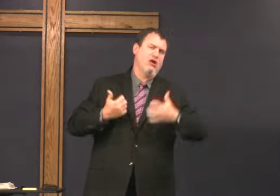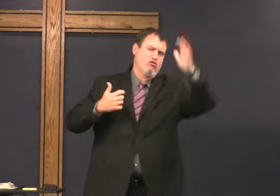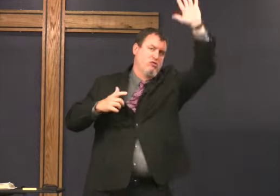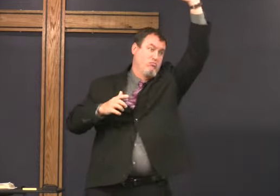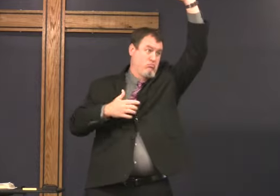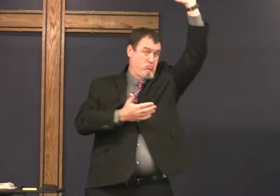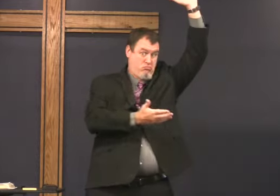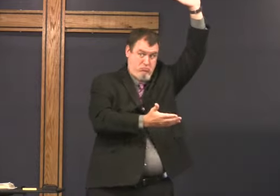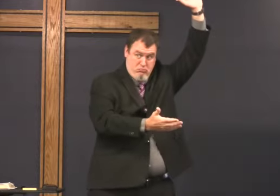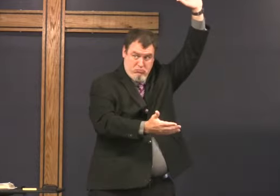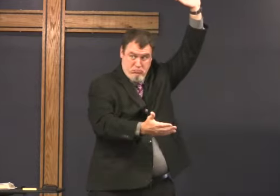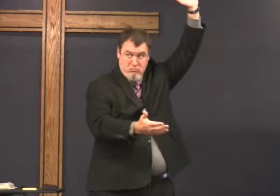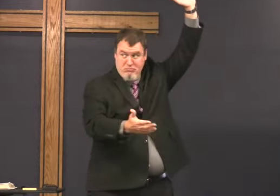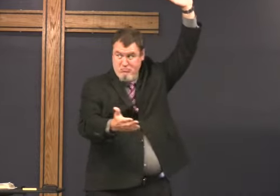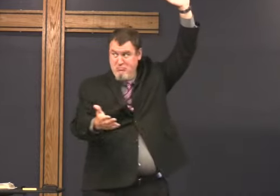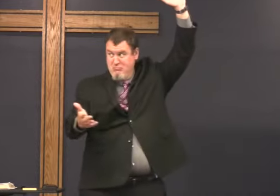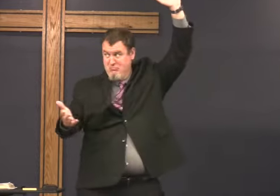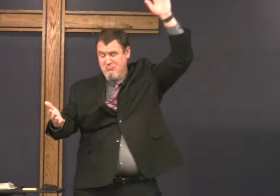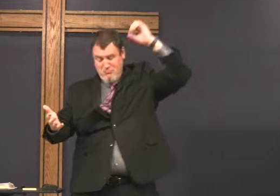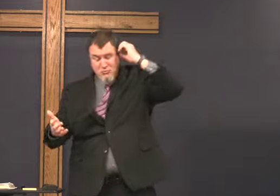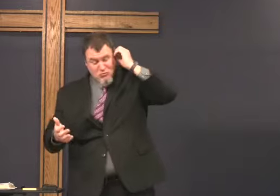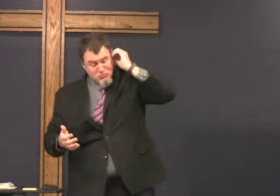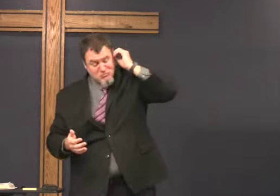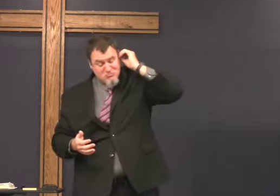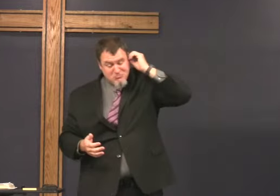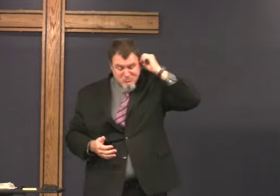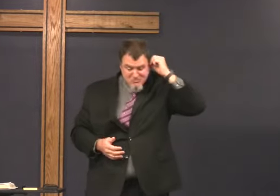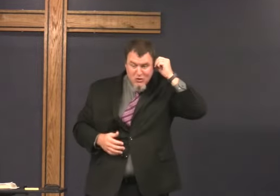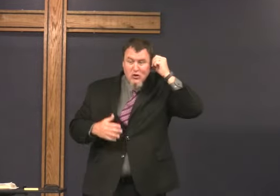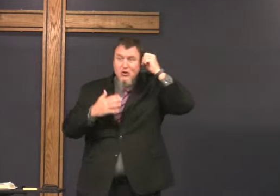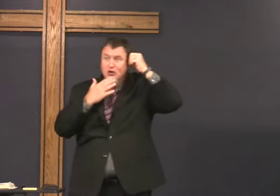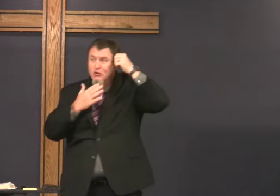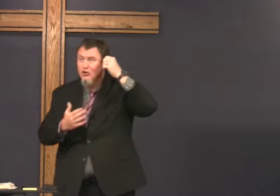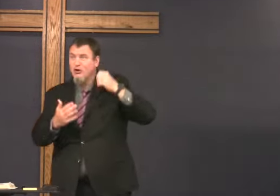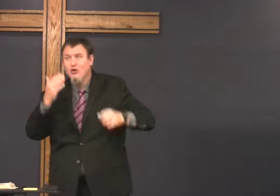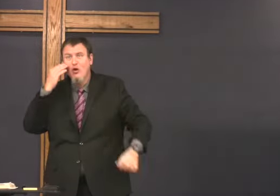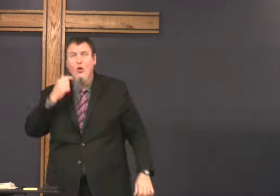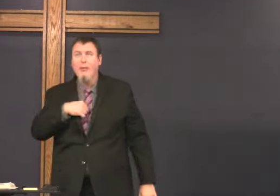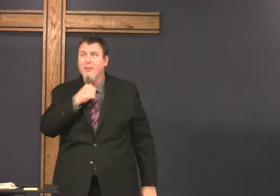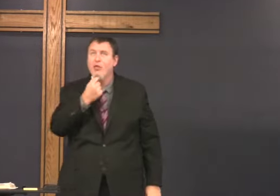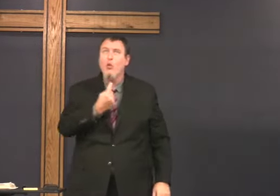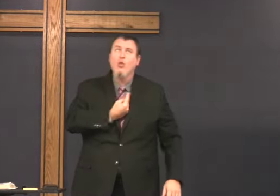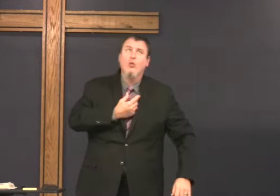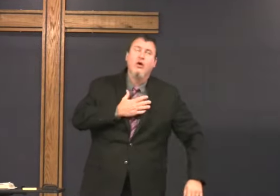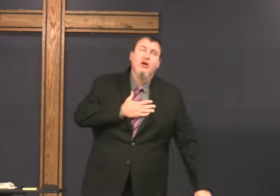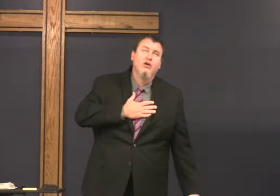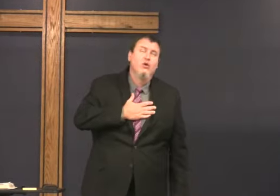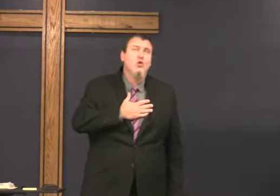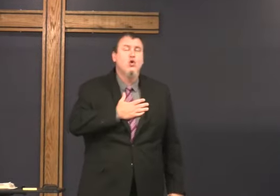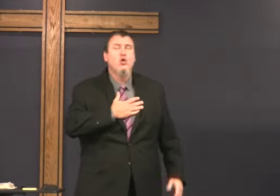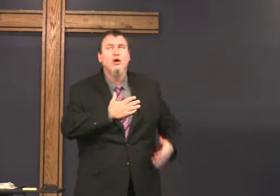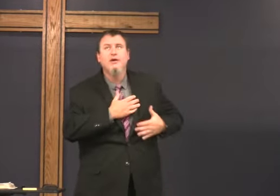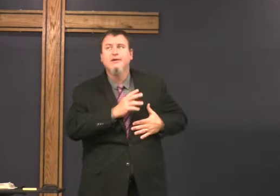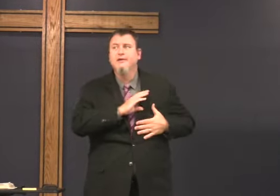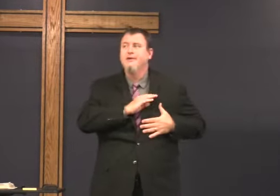I can get angry sometimes. And is that the same for you? That's good. I'm not the only one. Whew.